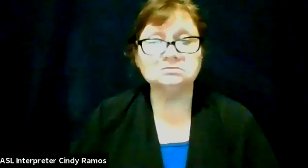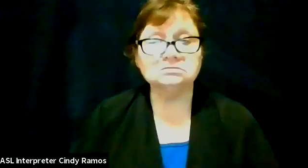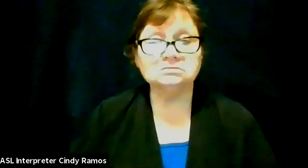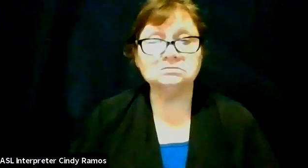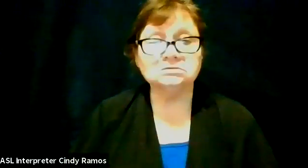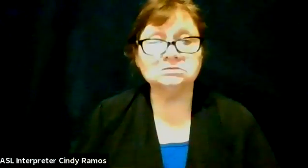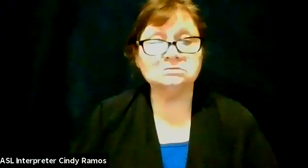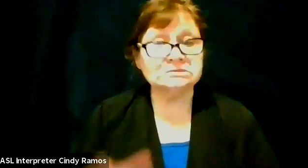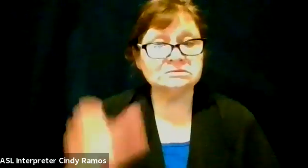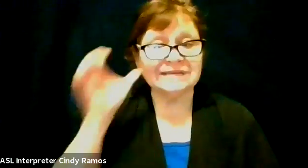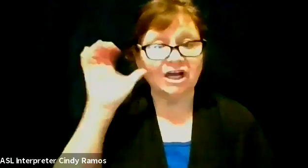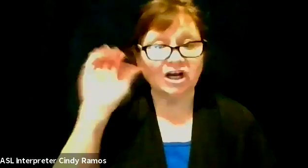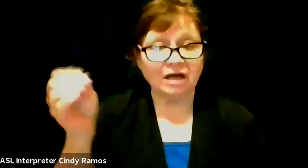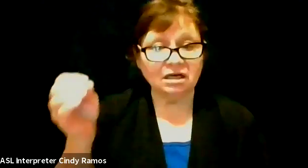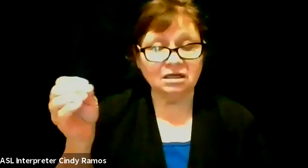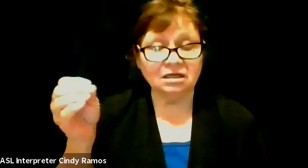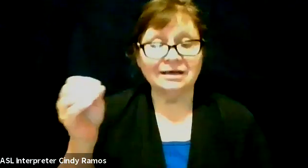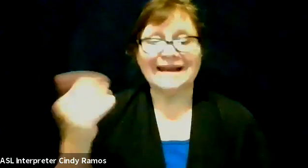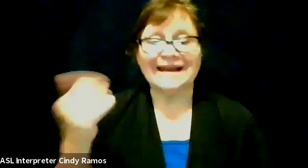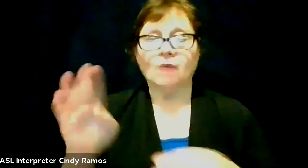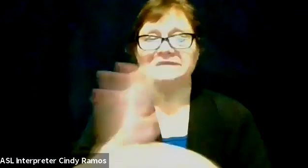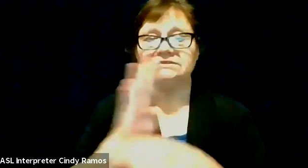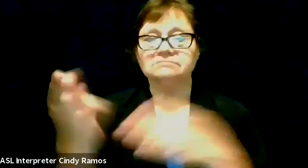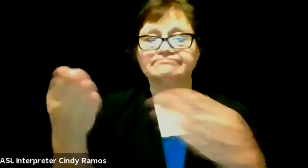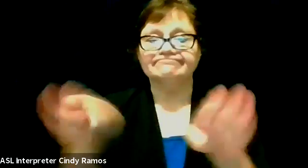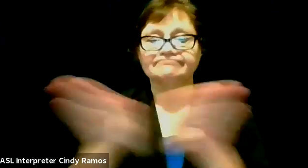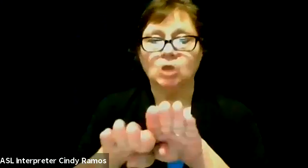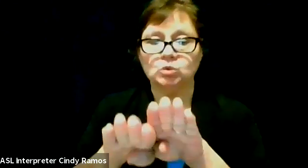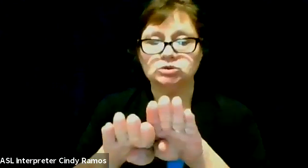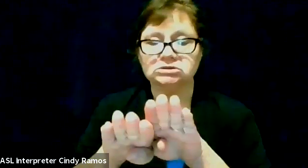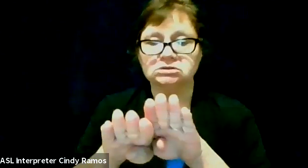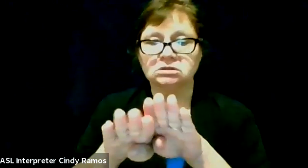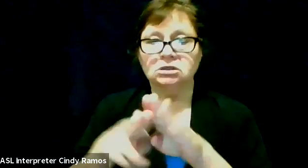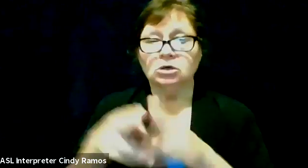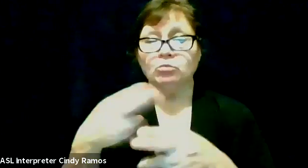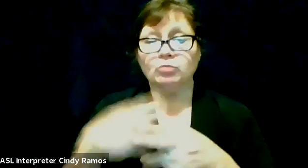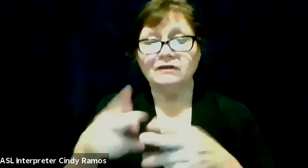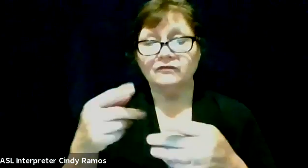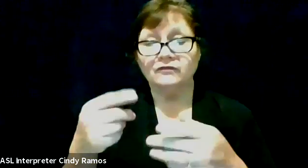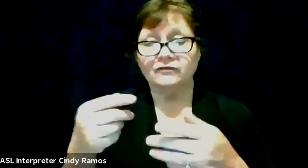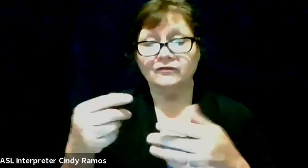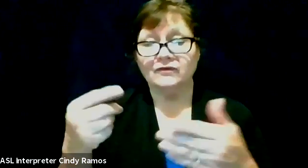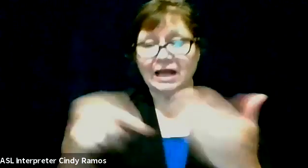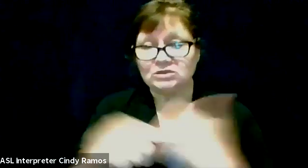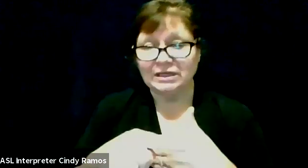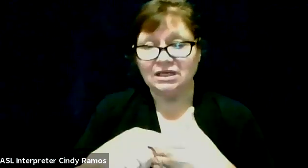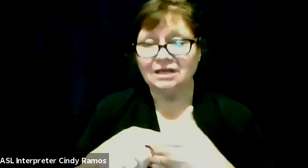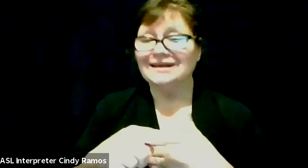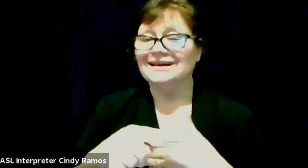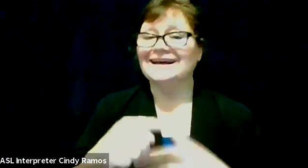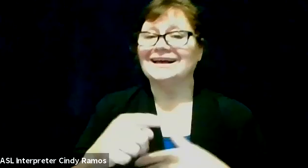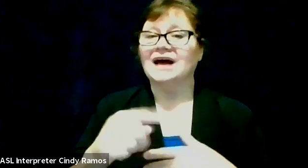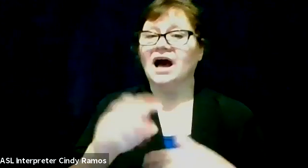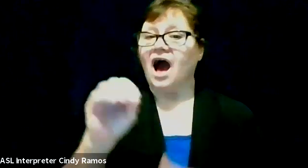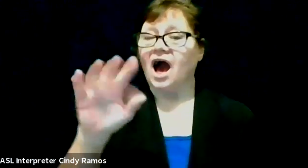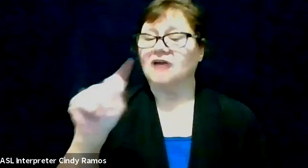Well, hearing none, that concludes our business for this evening. As a brief reminder, we're back here next week, but we are back here on Thursday, October